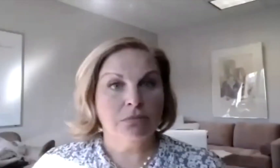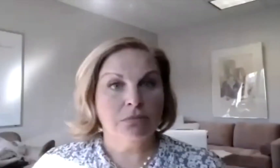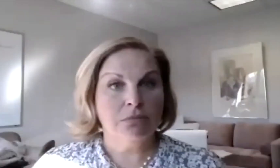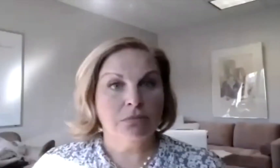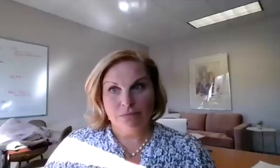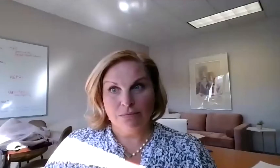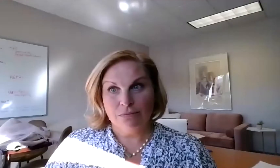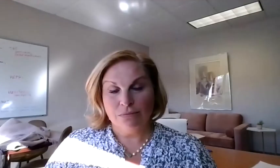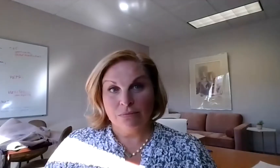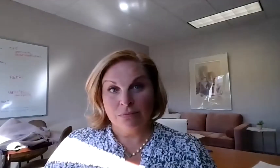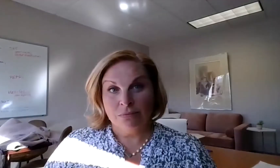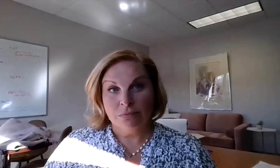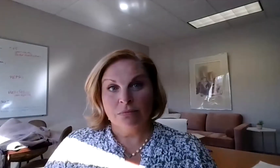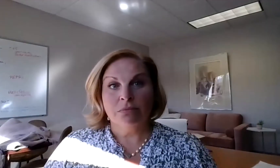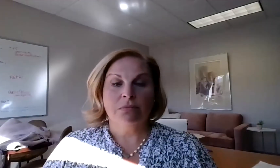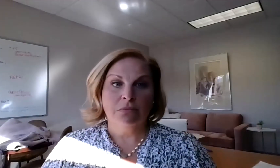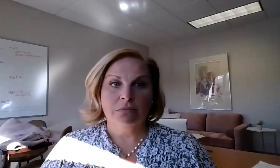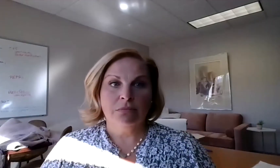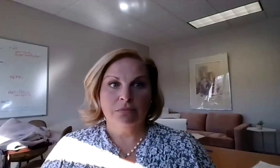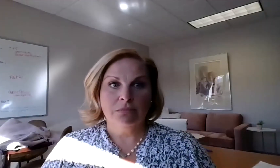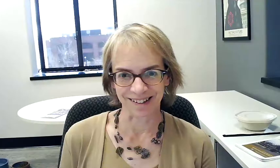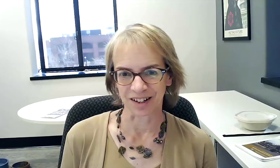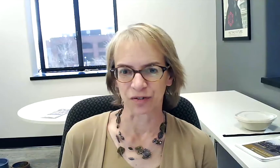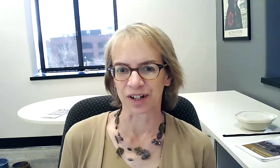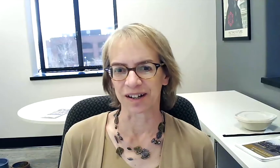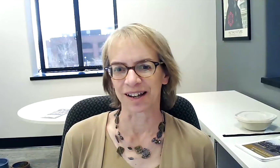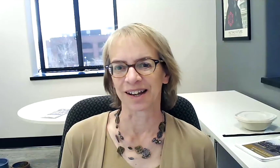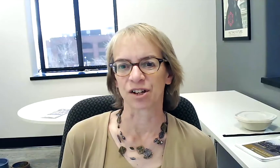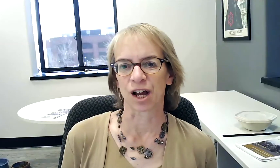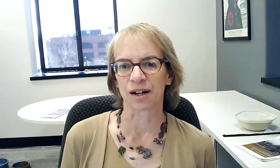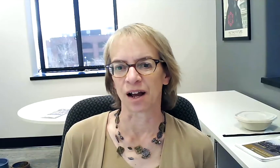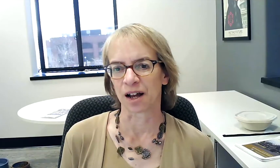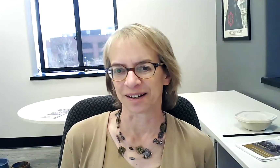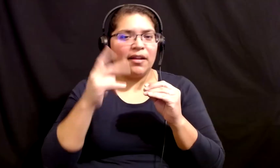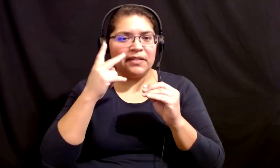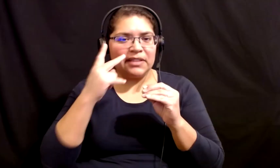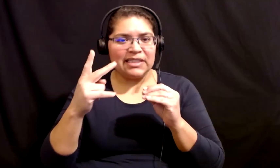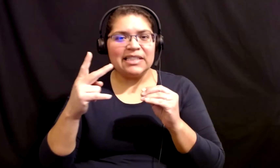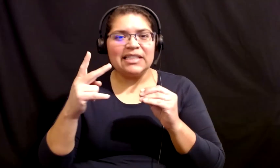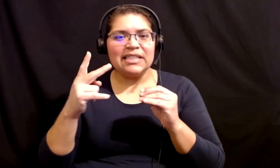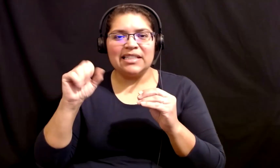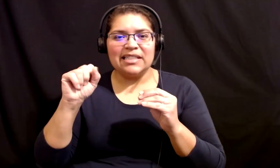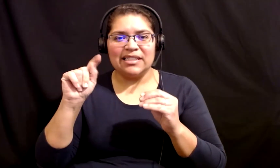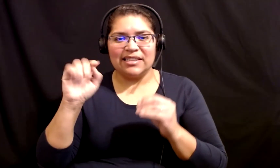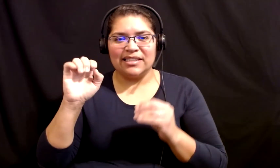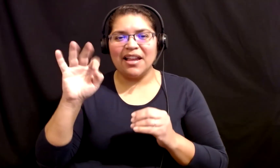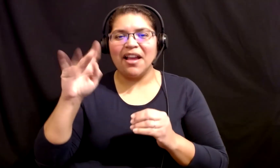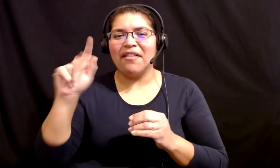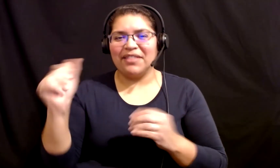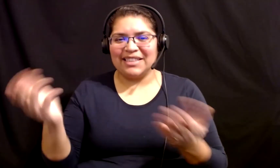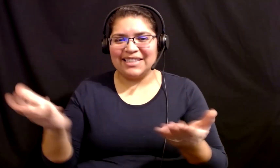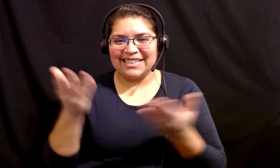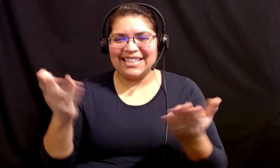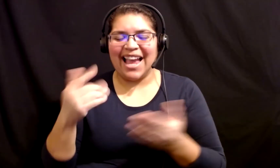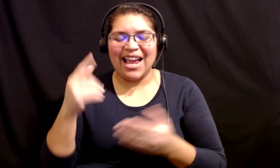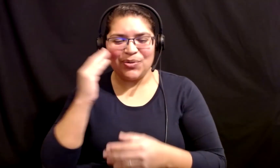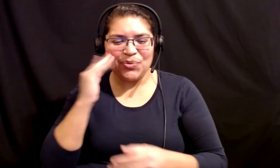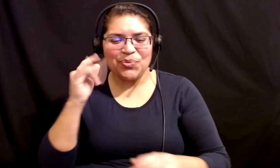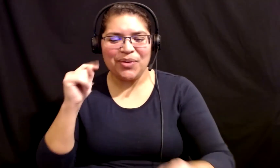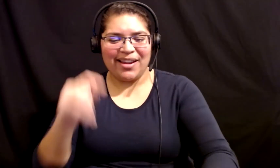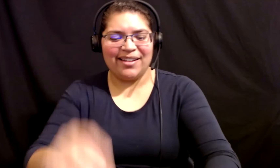think I would like to know more about that. I see Stefka has gotten on. Yeah, I knew she would. I knew she